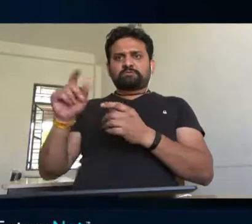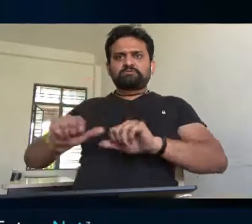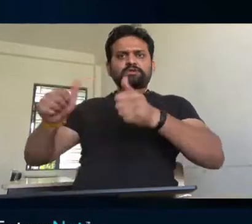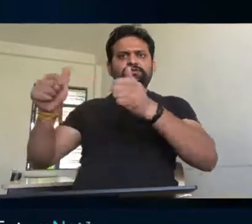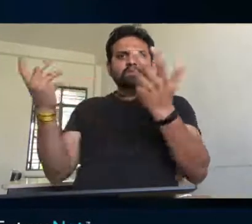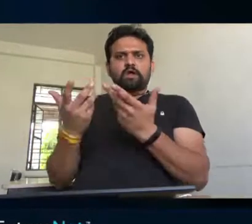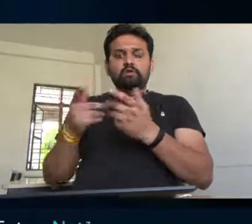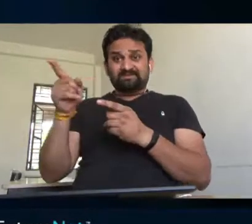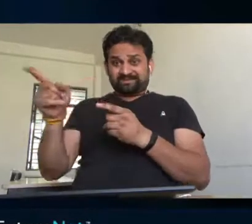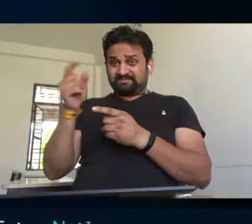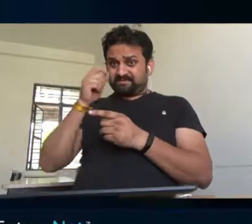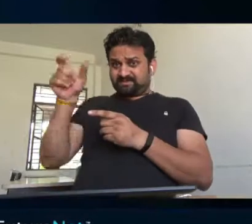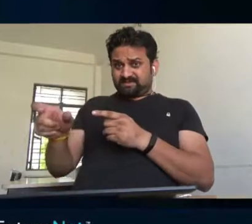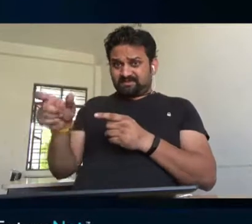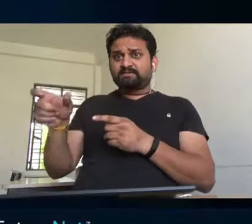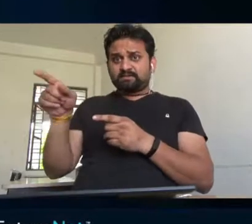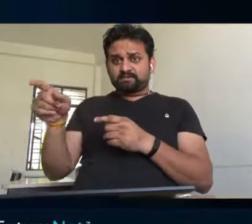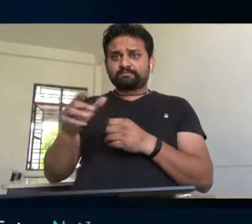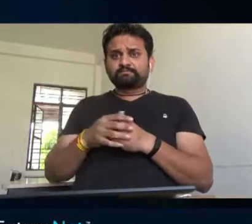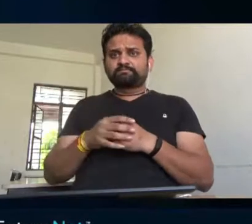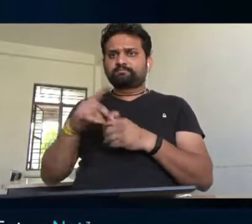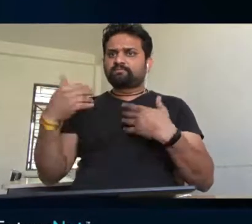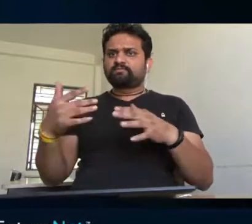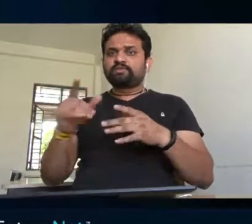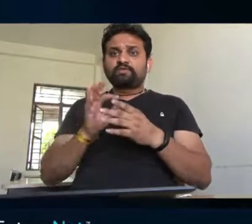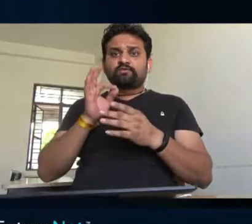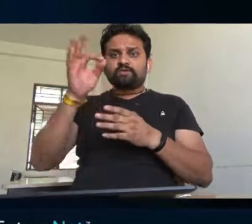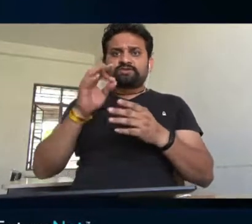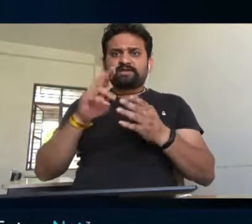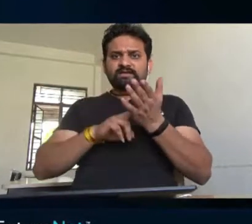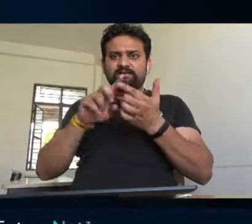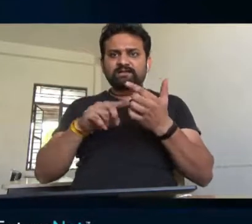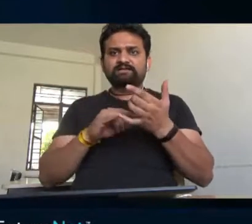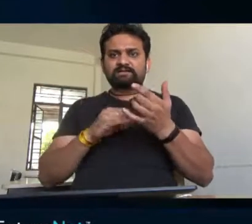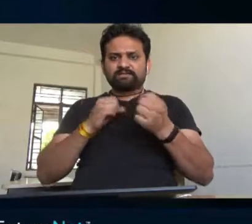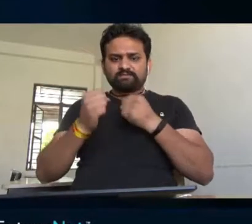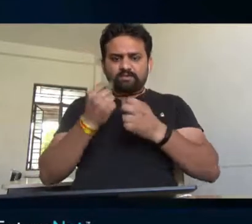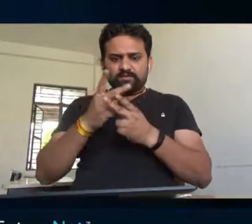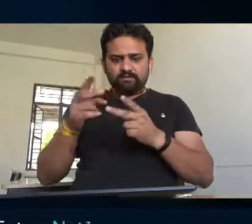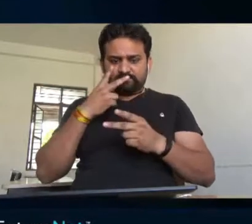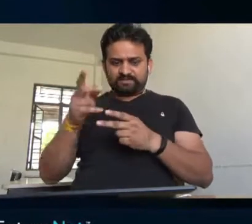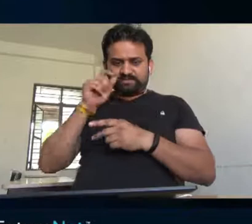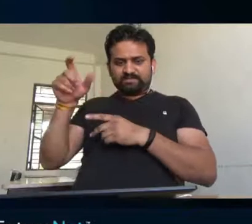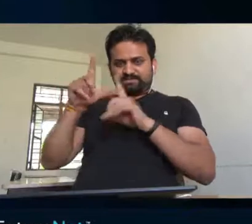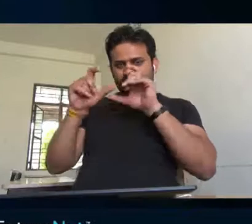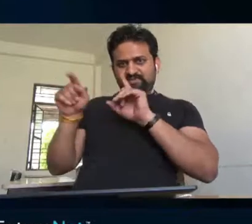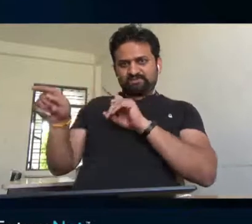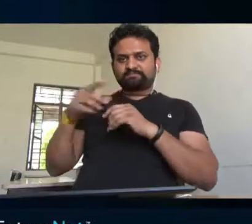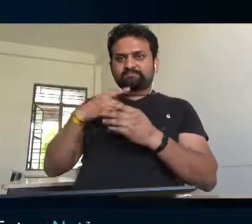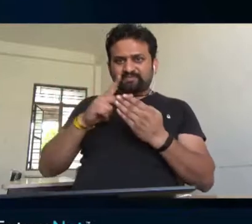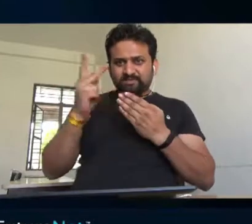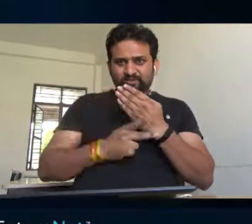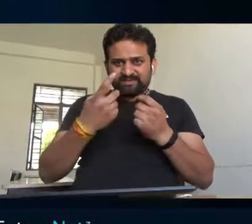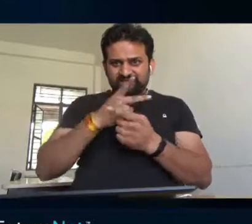trainer from John McEnroe, the tennis profi, you know. Ferry was one of the reasons why he was